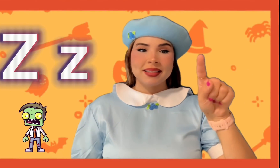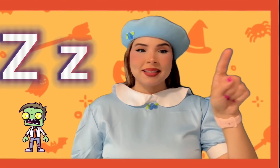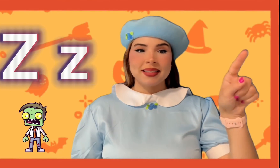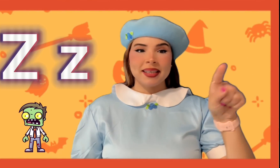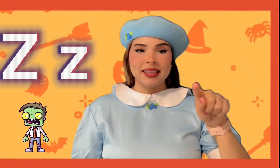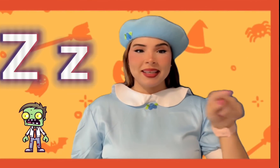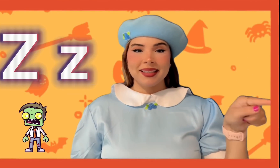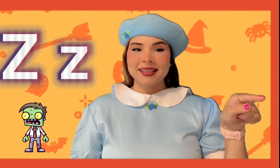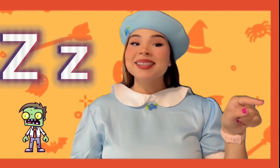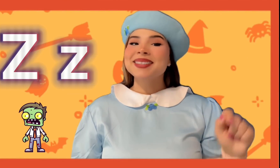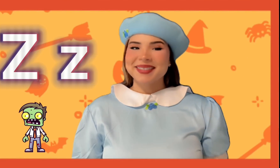Z,